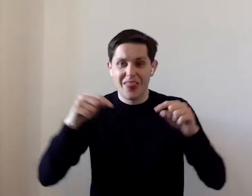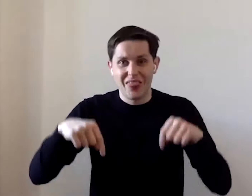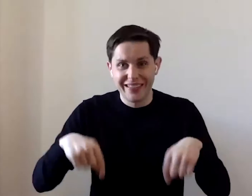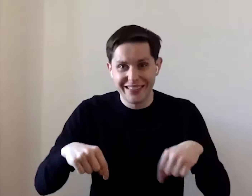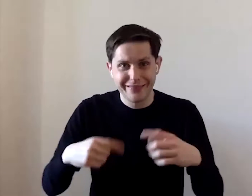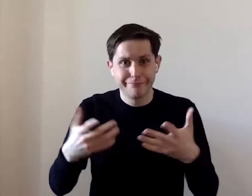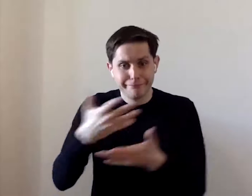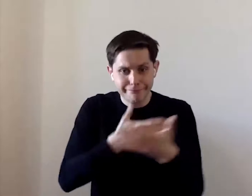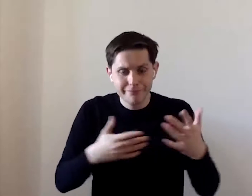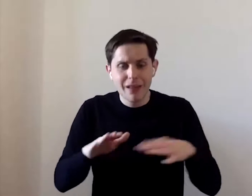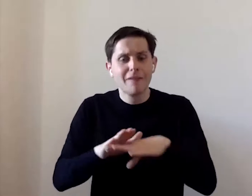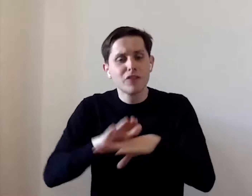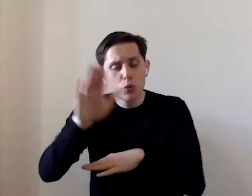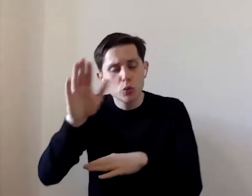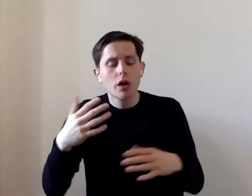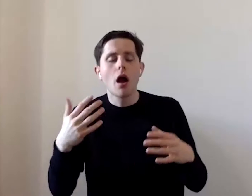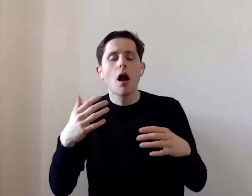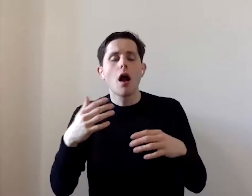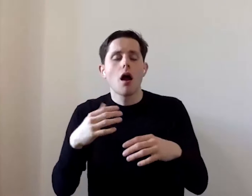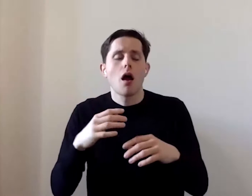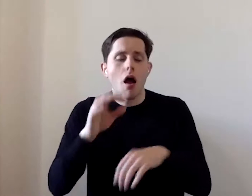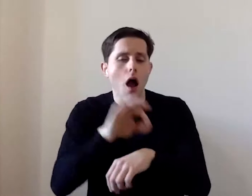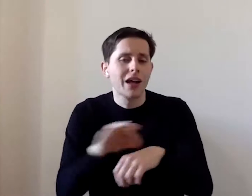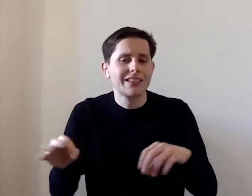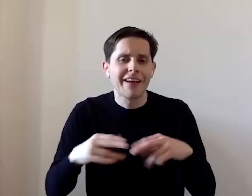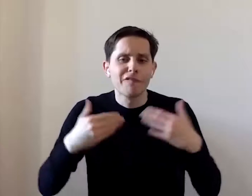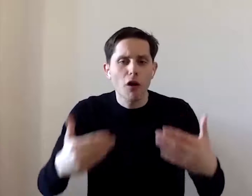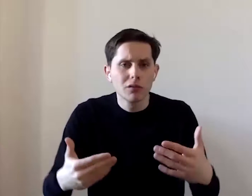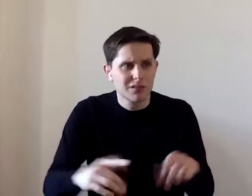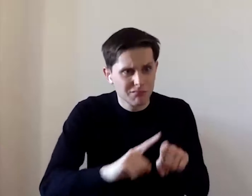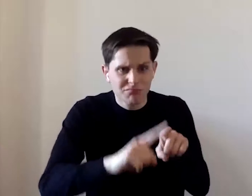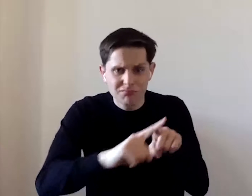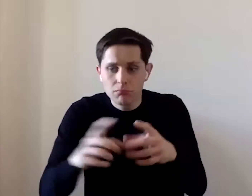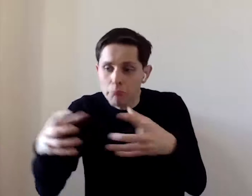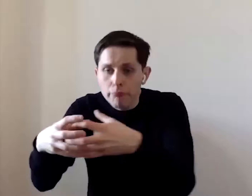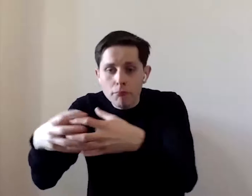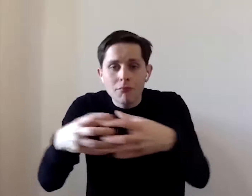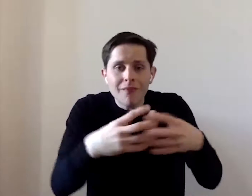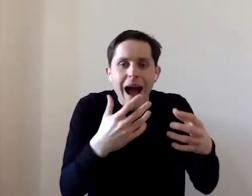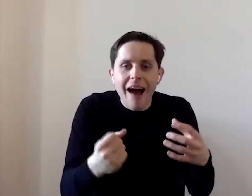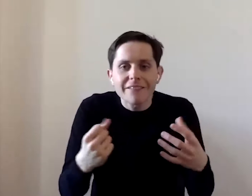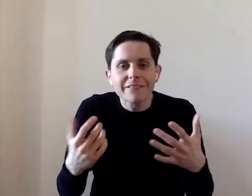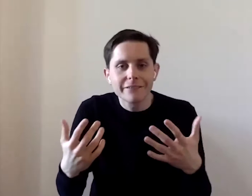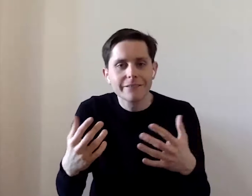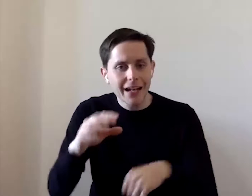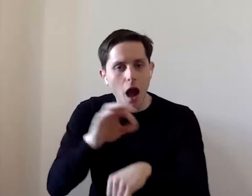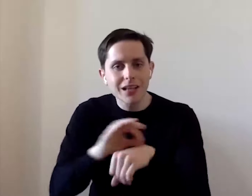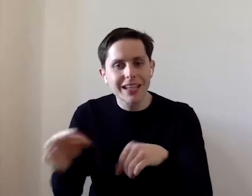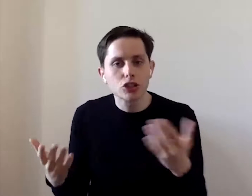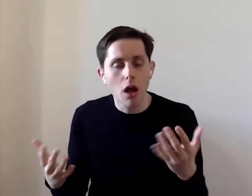mean, that's something that I find very exciting about, you know, what's happening with like Disc Collective, for example, and also, you know, more broadly, like Future Architects Front.